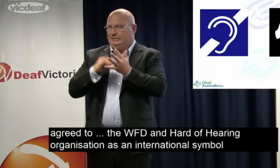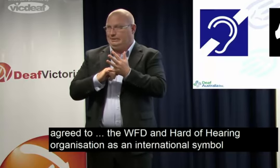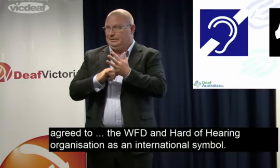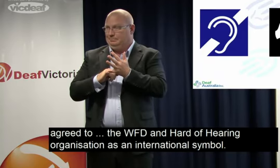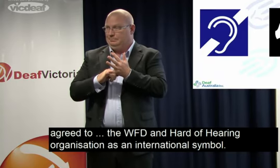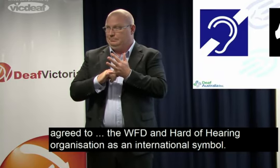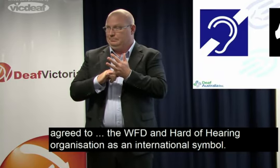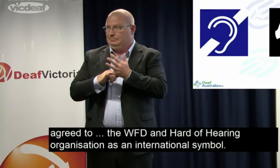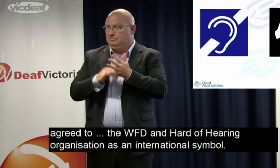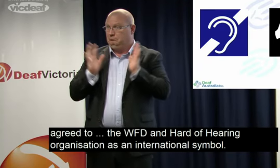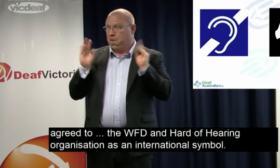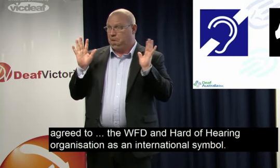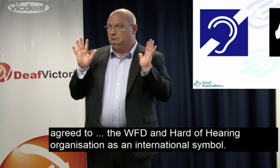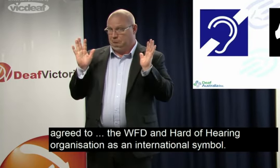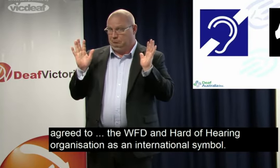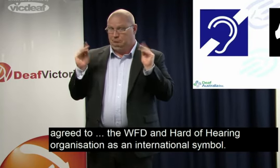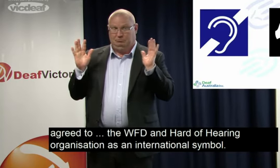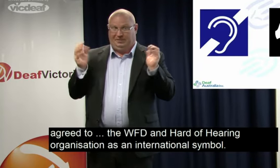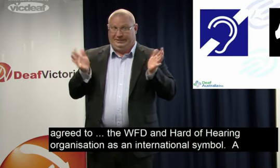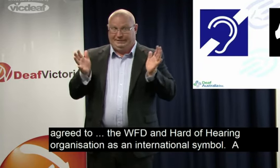A symbol to demonstrate deafness.